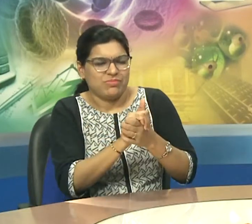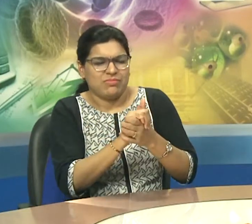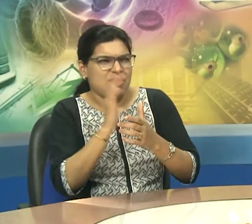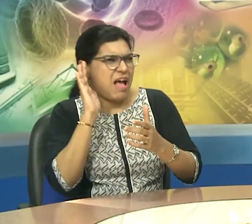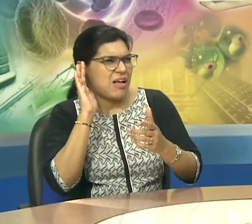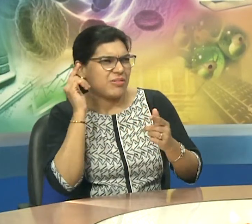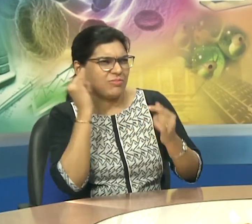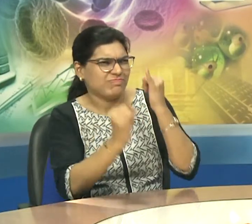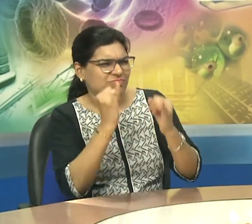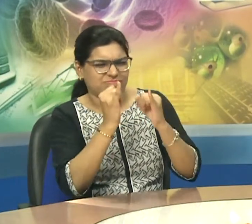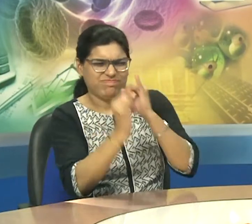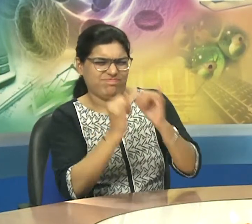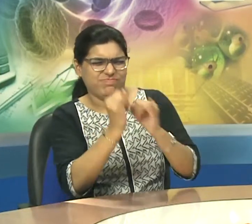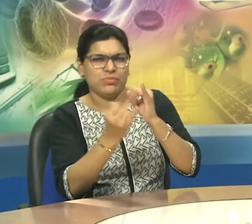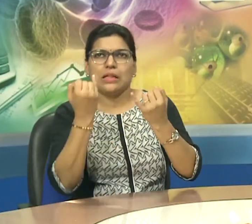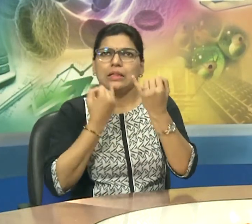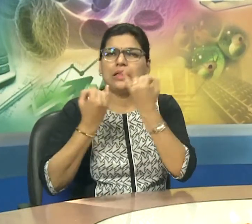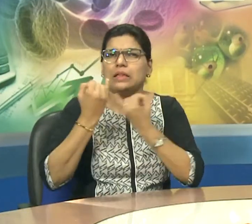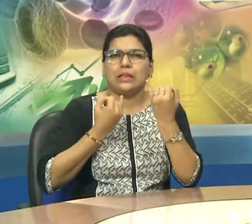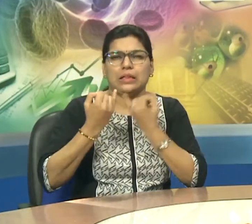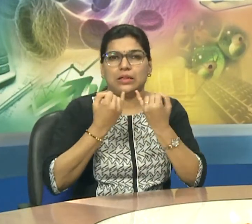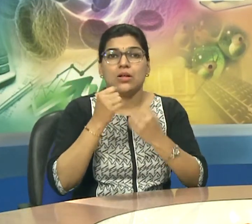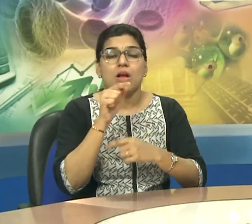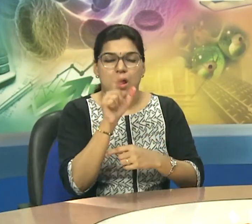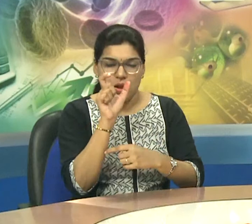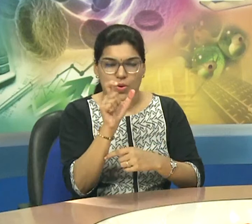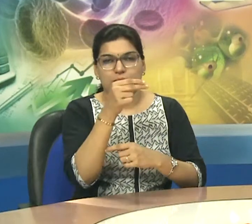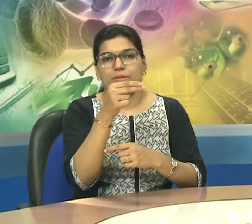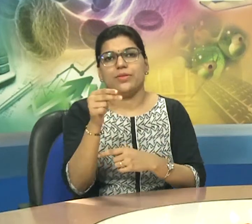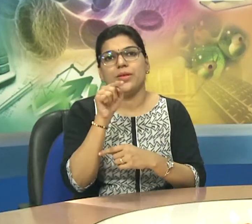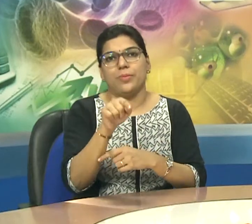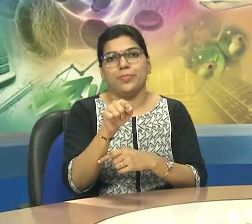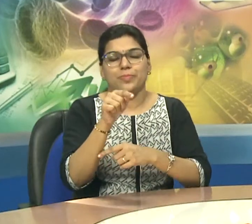when the person is not happy with the surrounding,